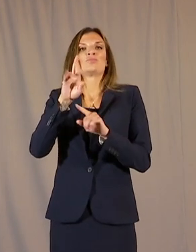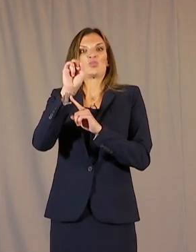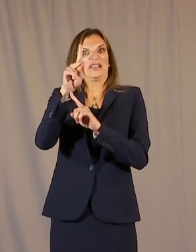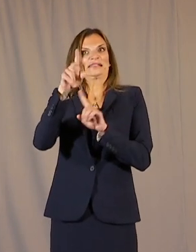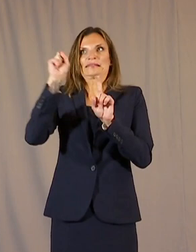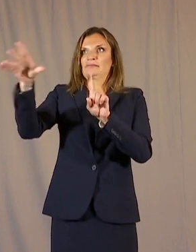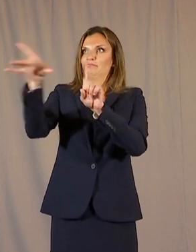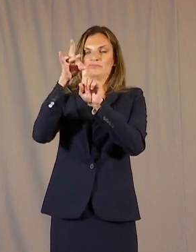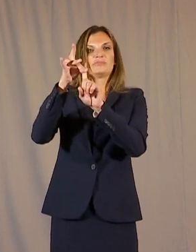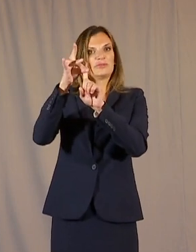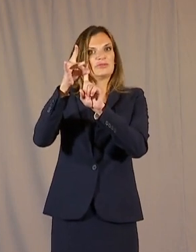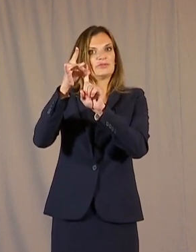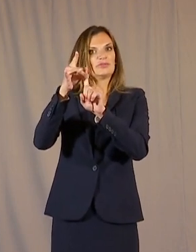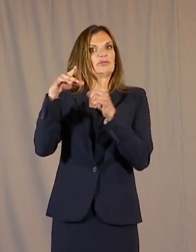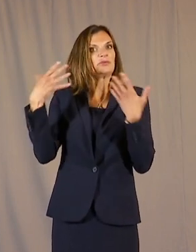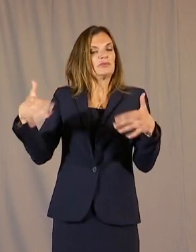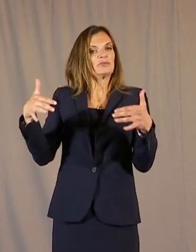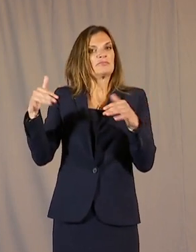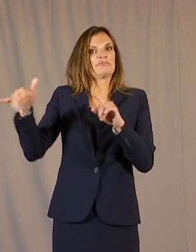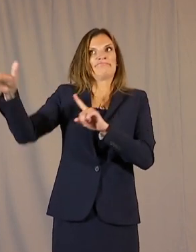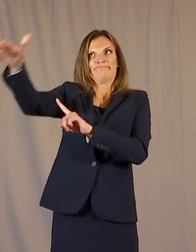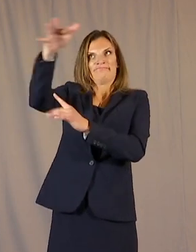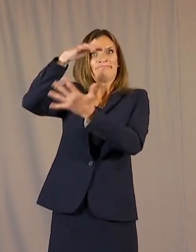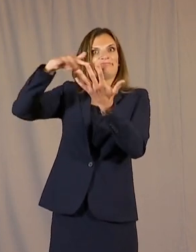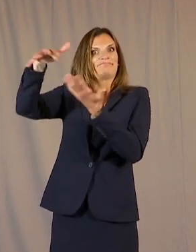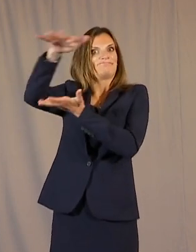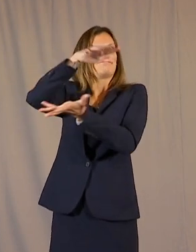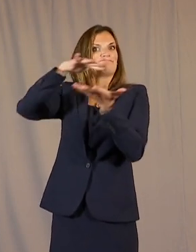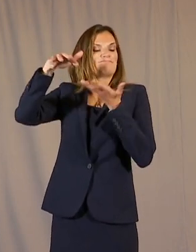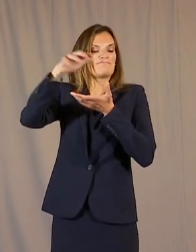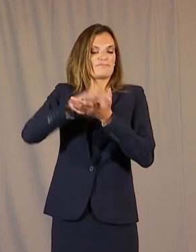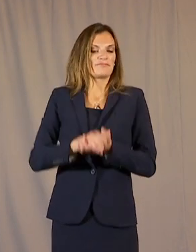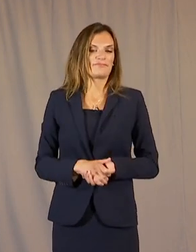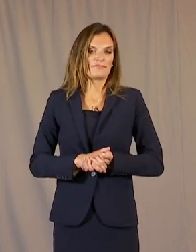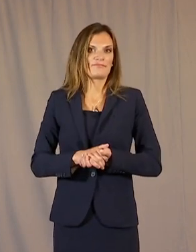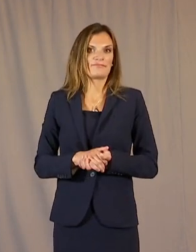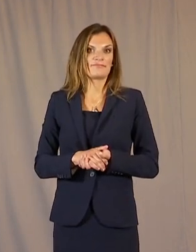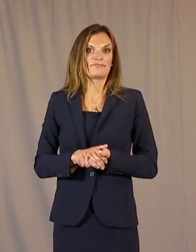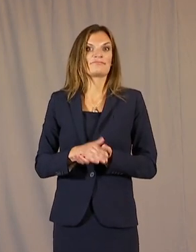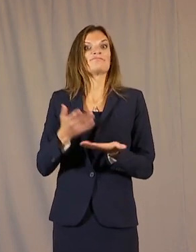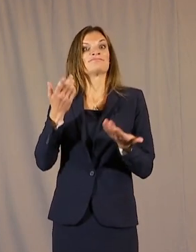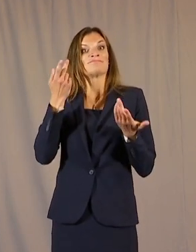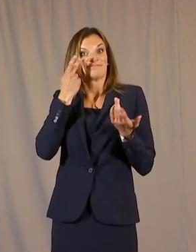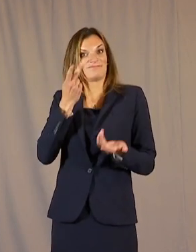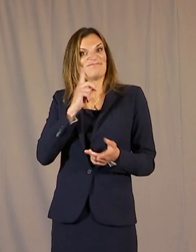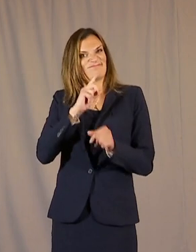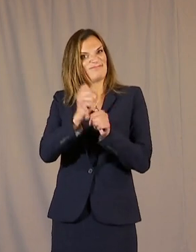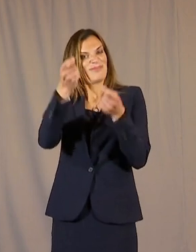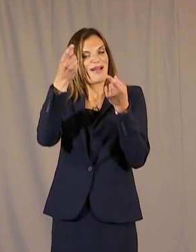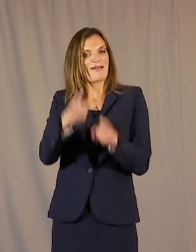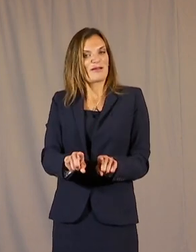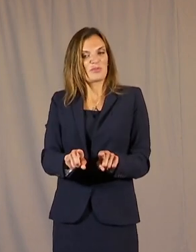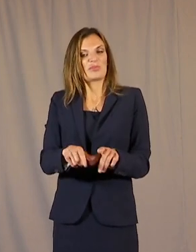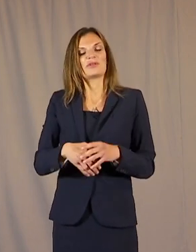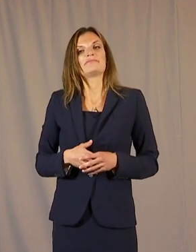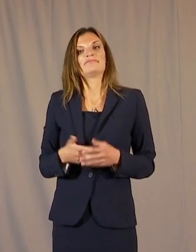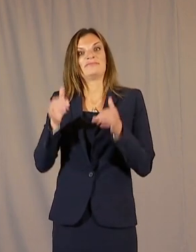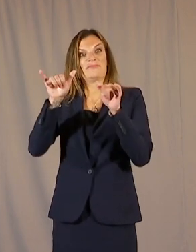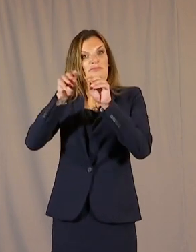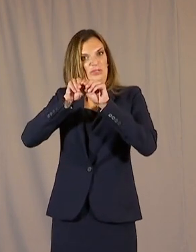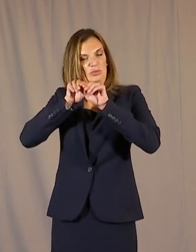infection and the virus. And thus, accordingly, you saw a much larger